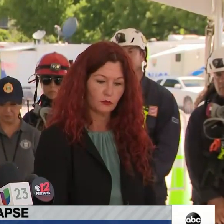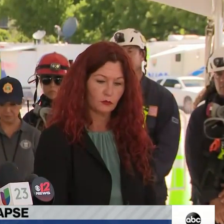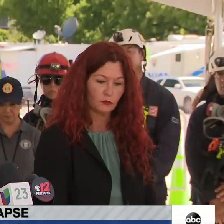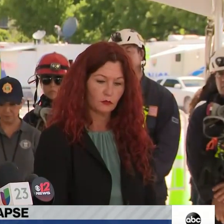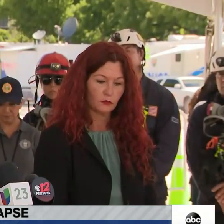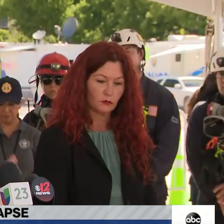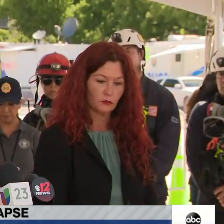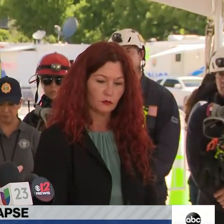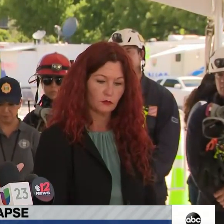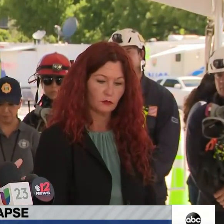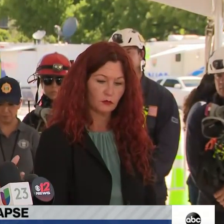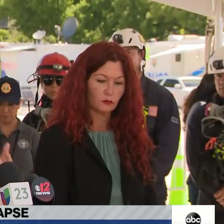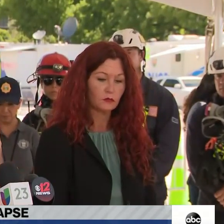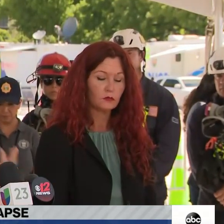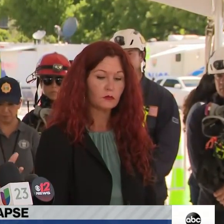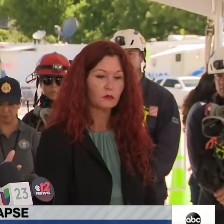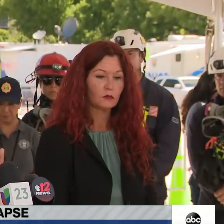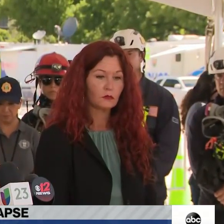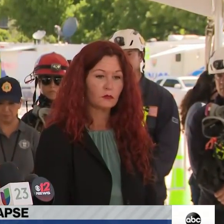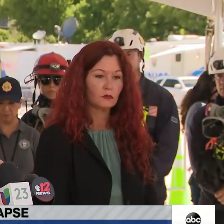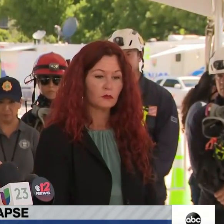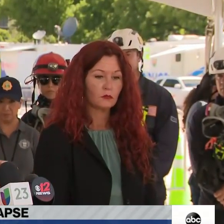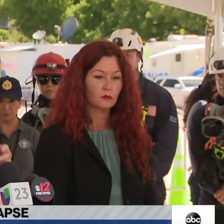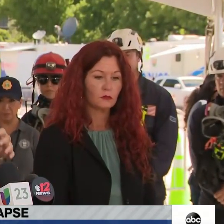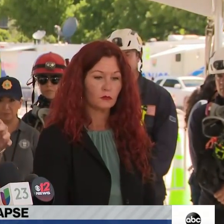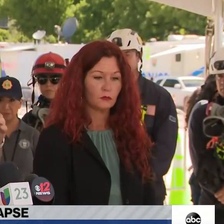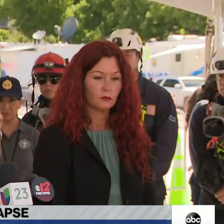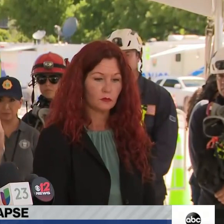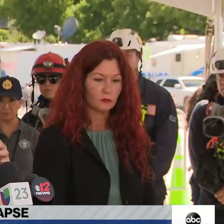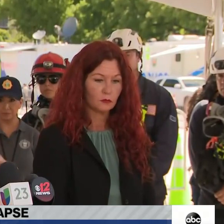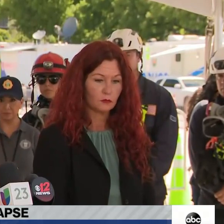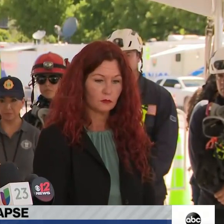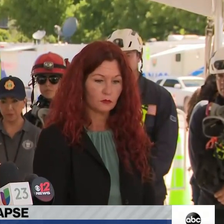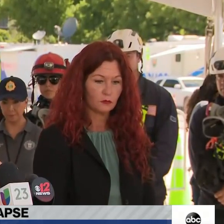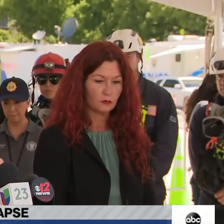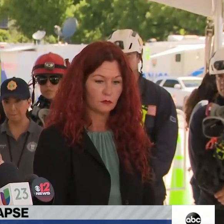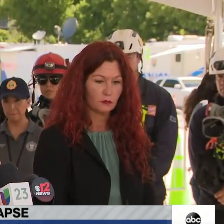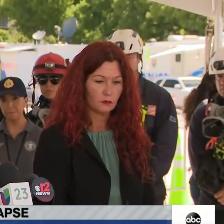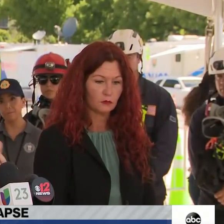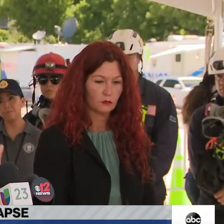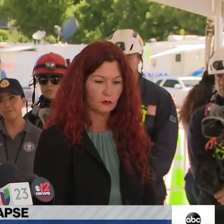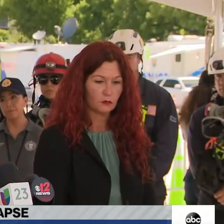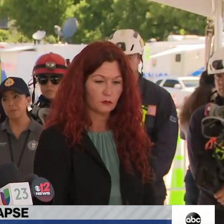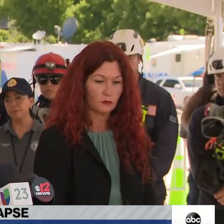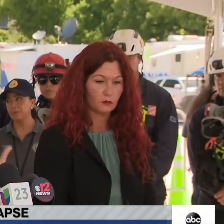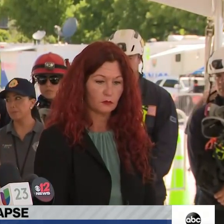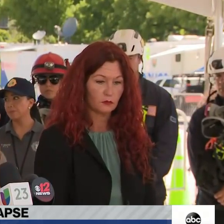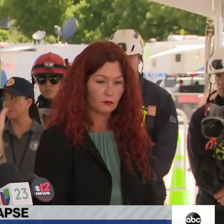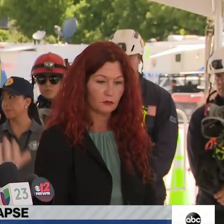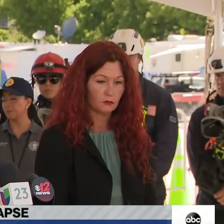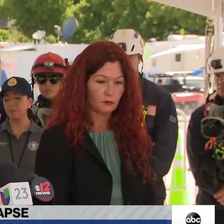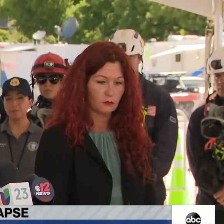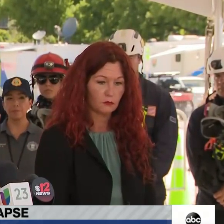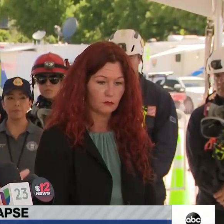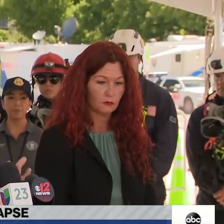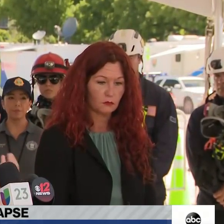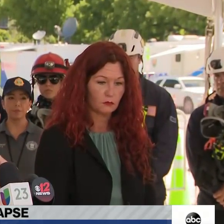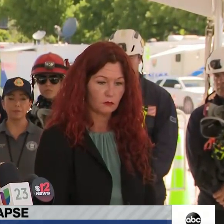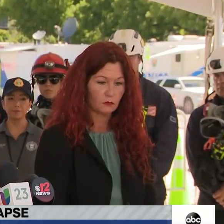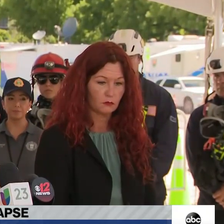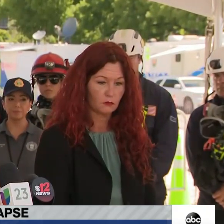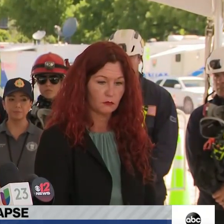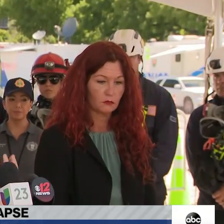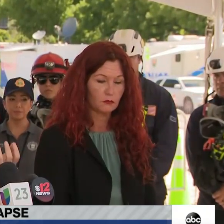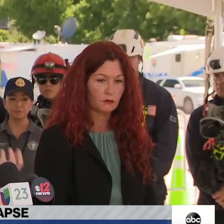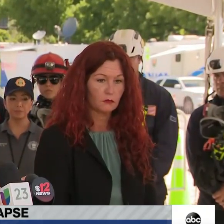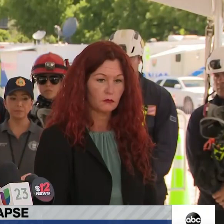muy, muy de cerca esta tormenta, no bajar nuestra guardia, porque todavía estamos bajo una amenaza de